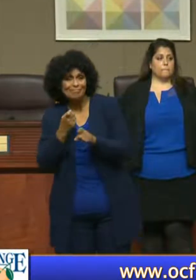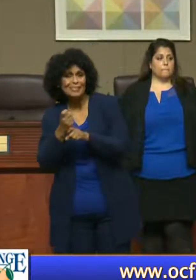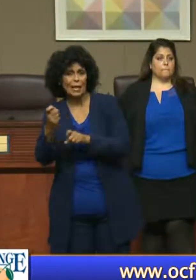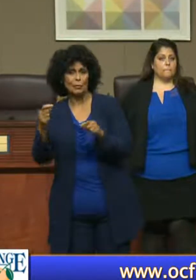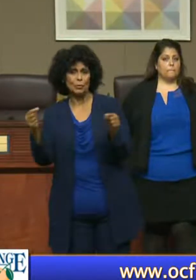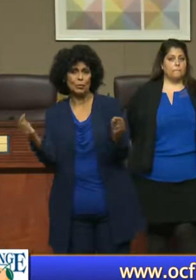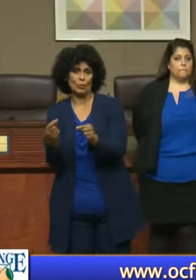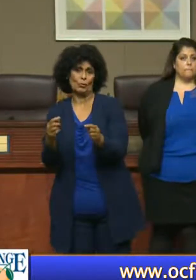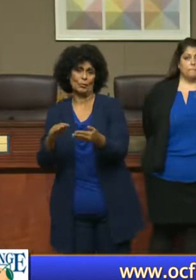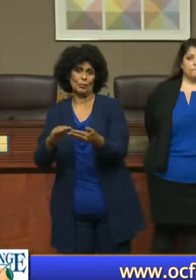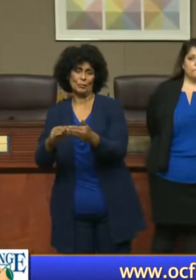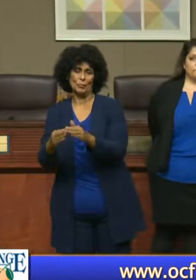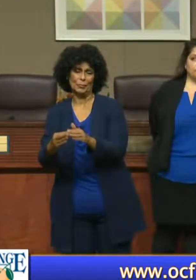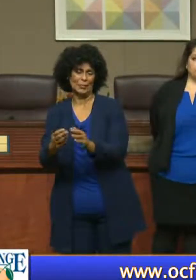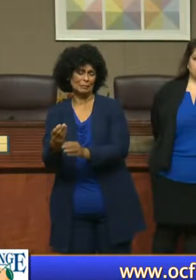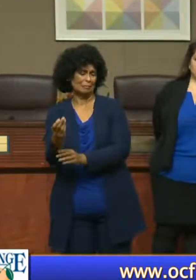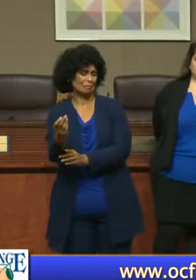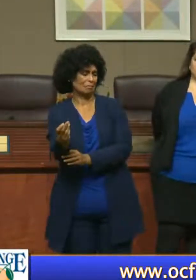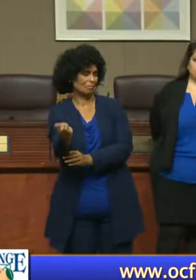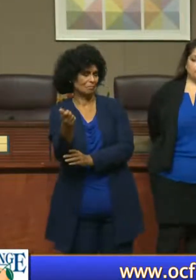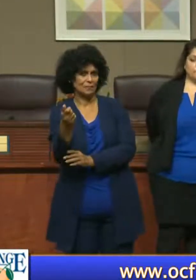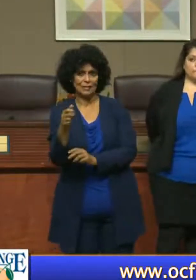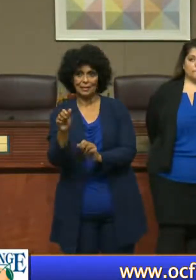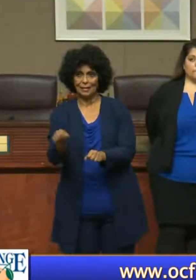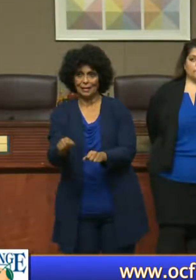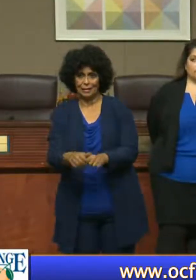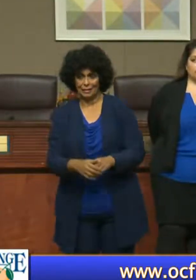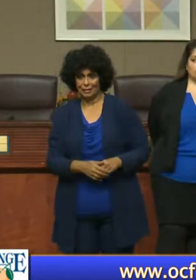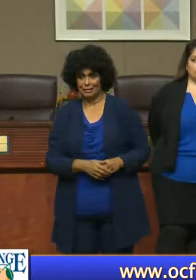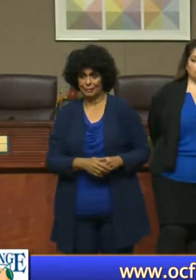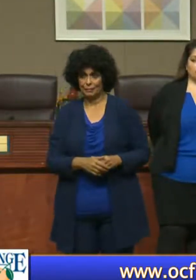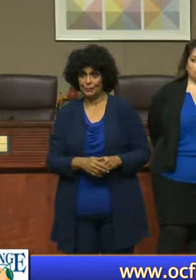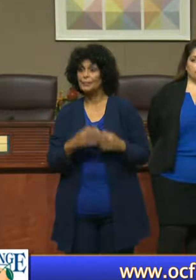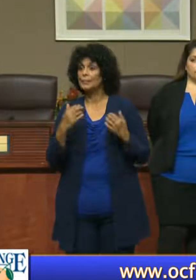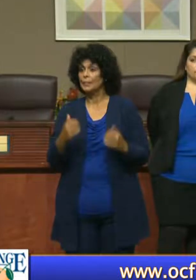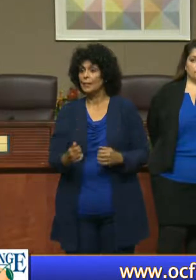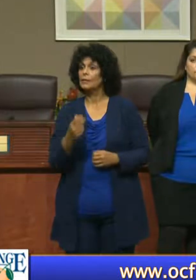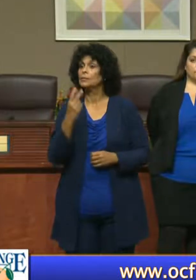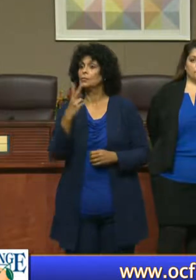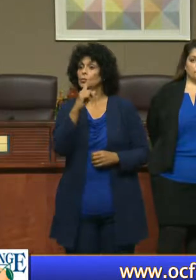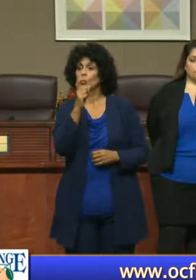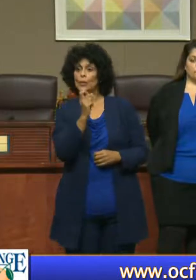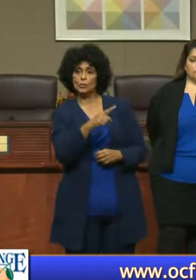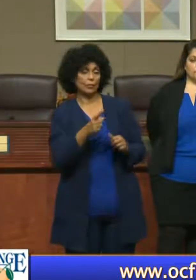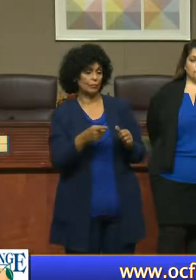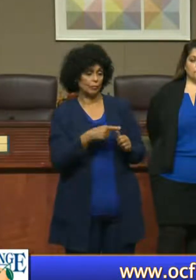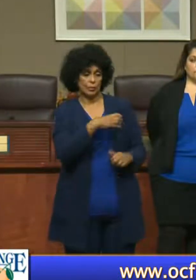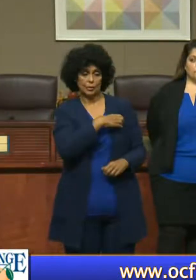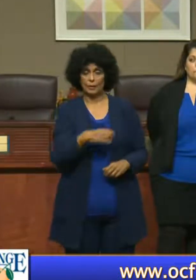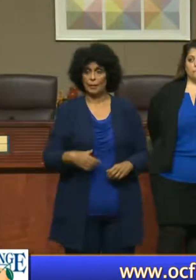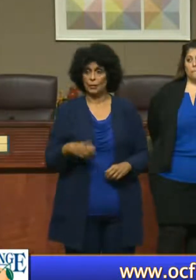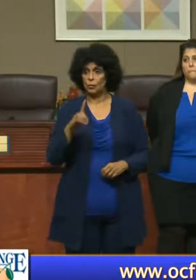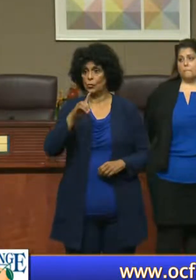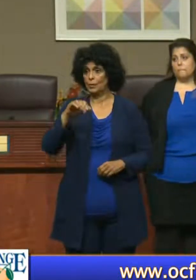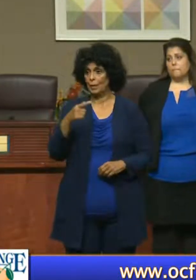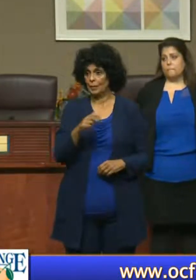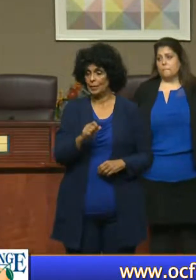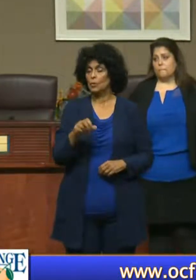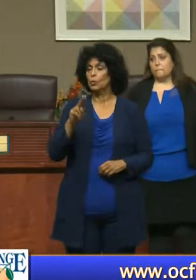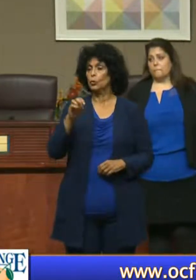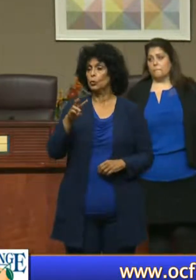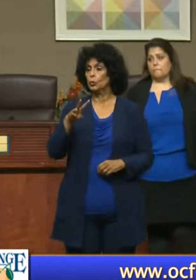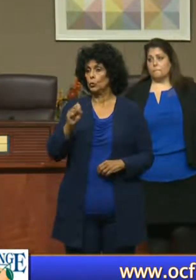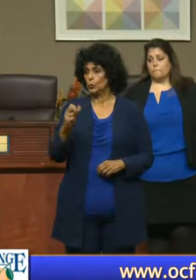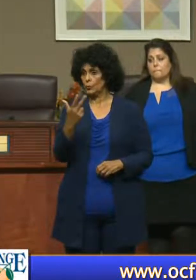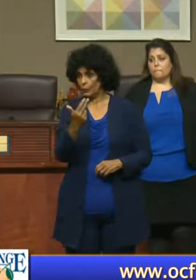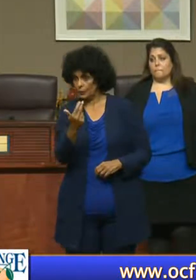Okay. Questions? Yes, I have 3 questions. First 2 for Mayor Demings. This is Sharon Stone with News 13. They're both